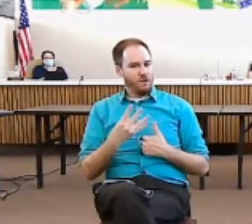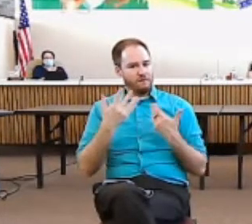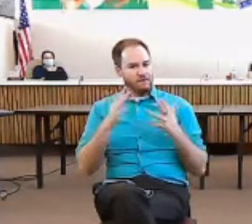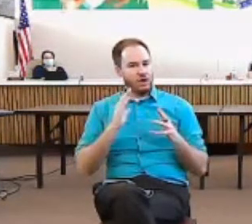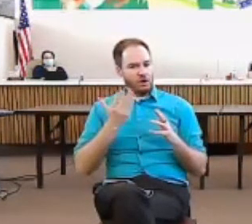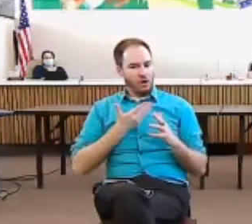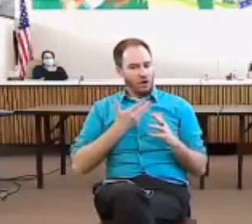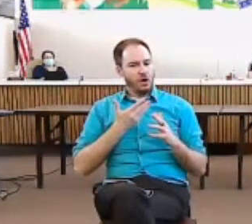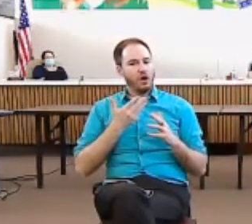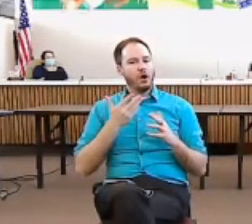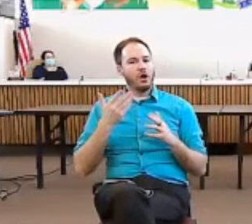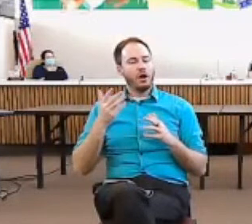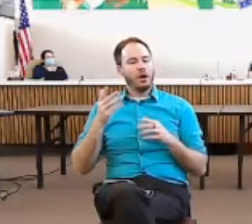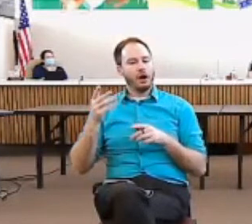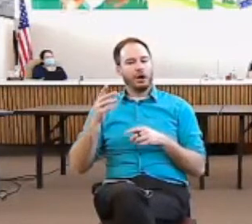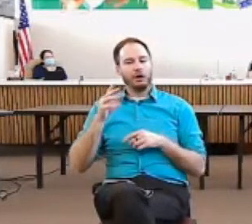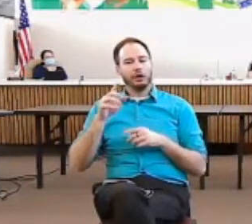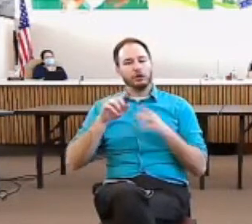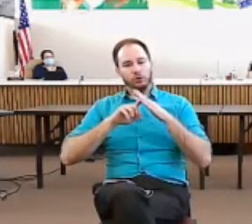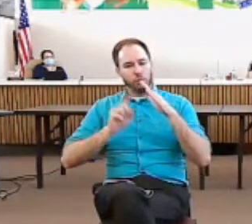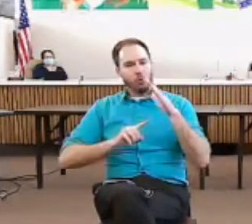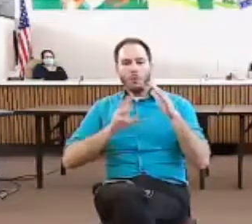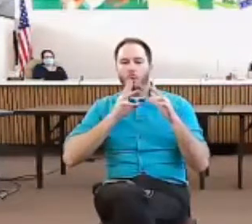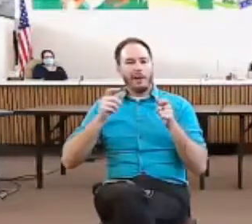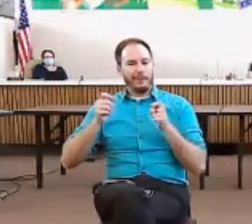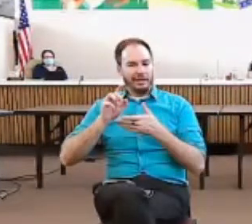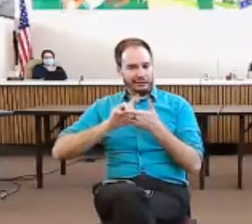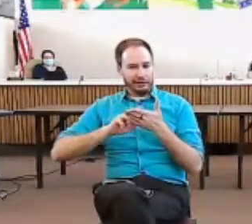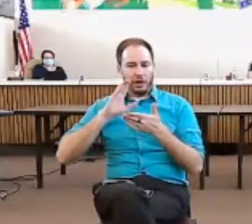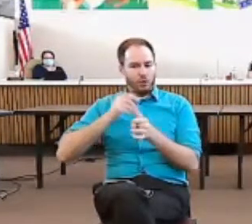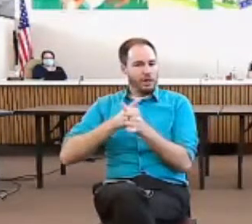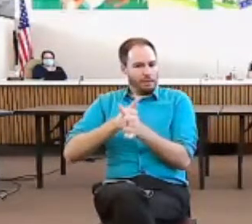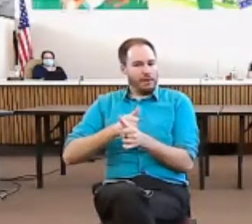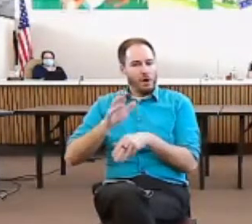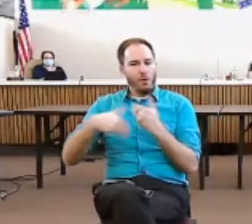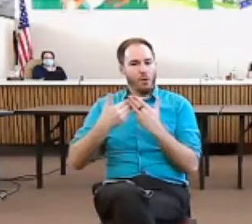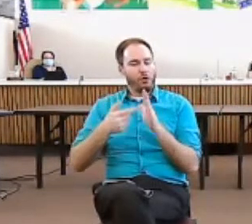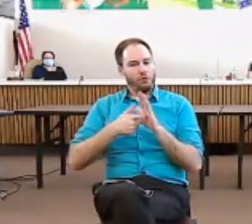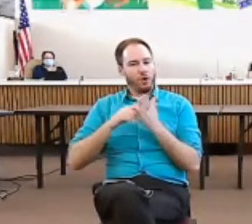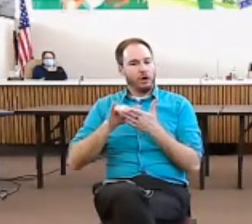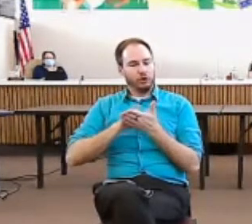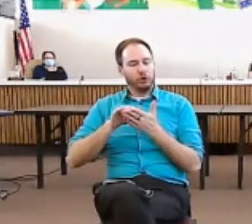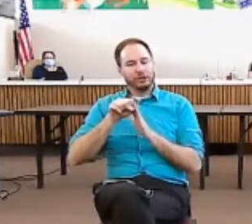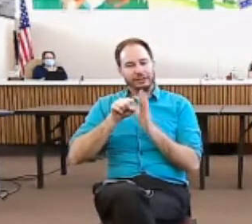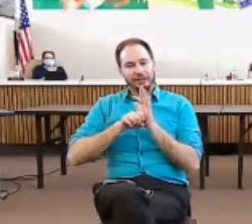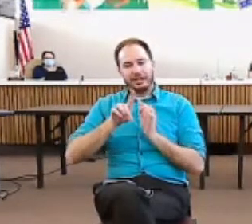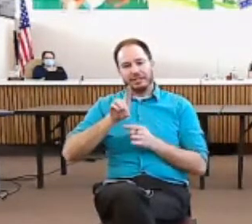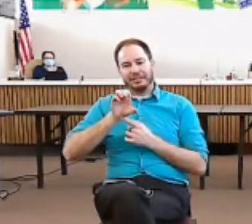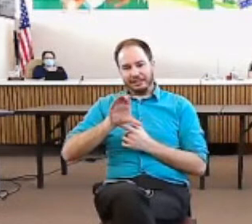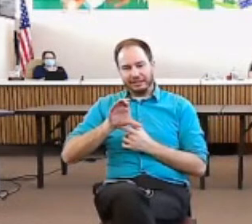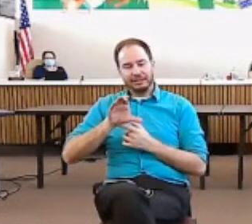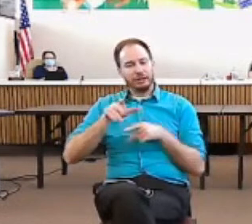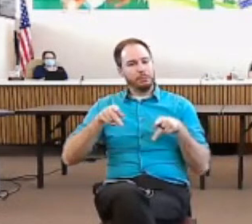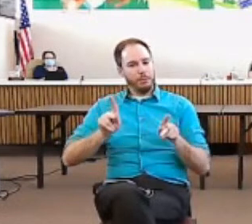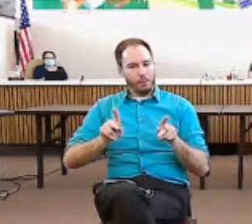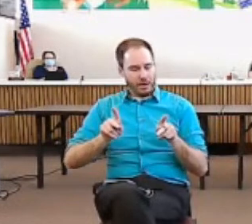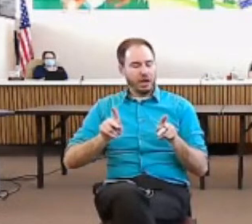through our stormwater management design, which is going to be fully compliant with the required New York State DEC